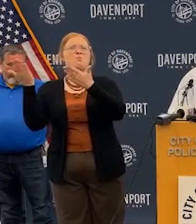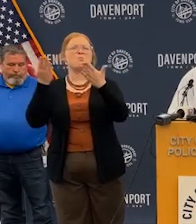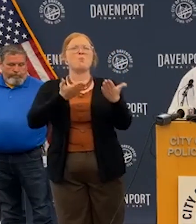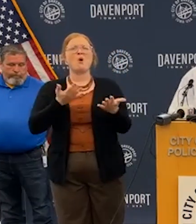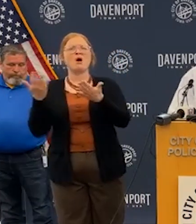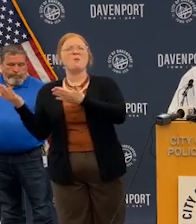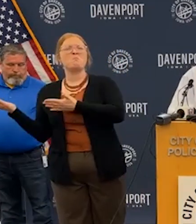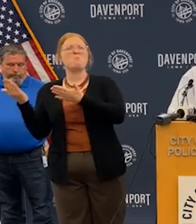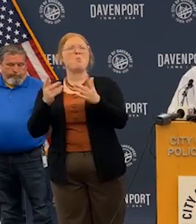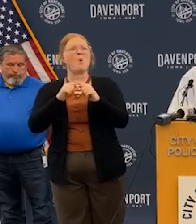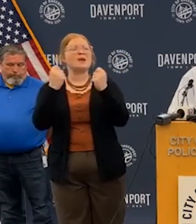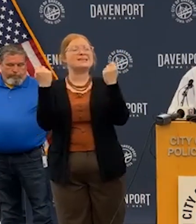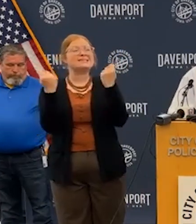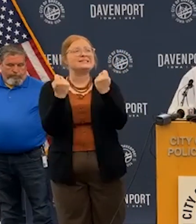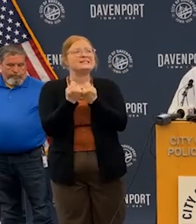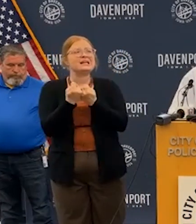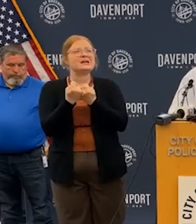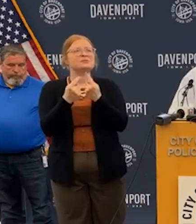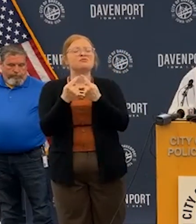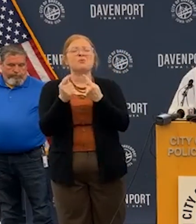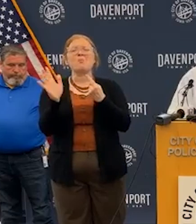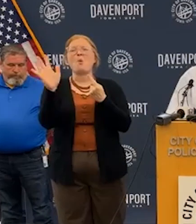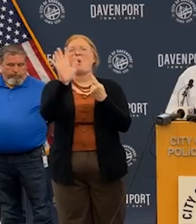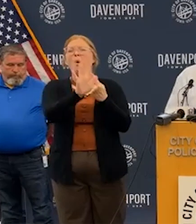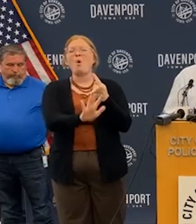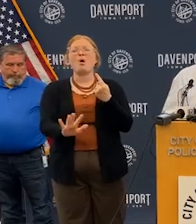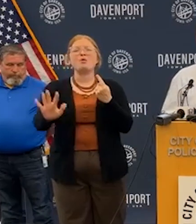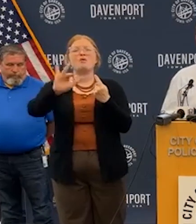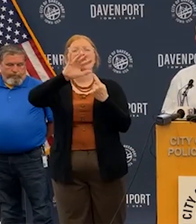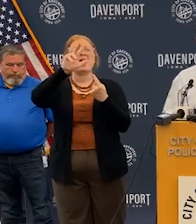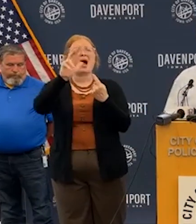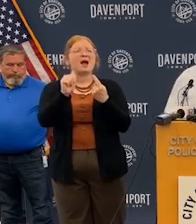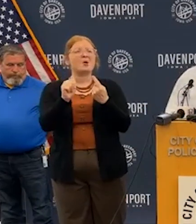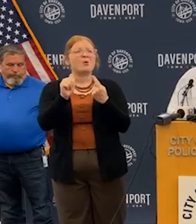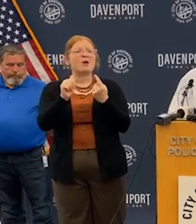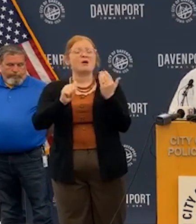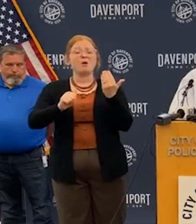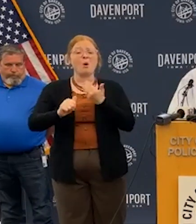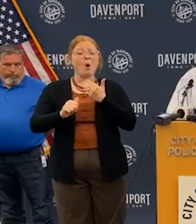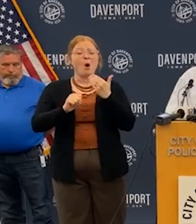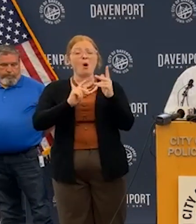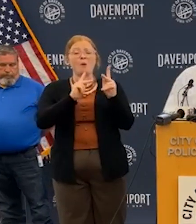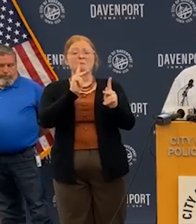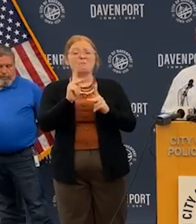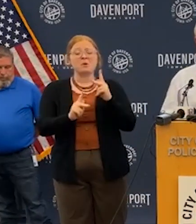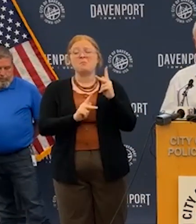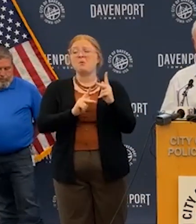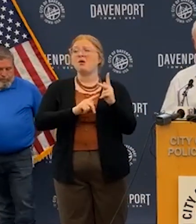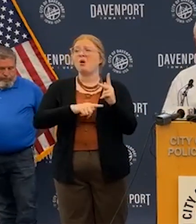from our folks to state folks to the state search and rescue to the MABIS folks,